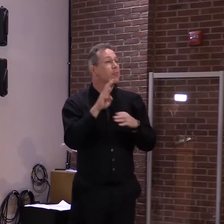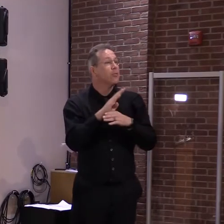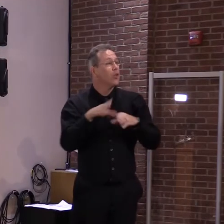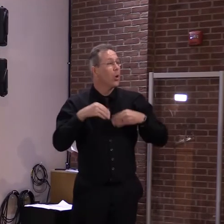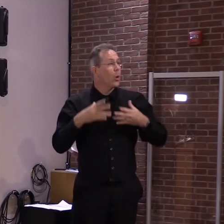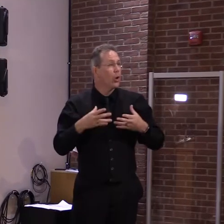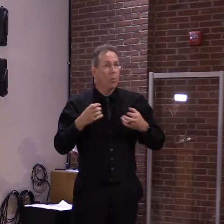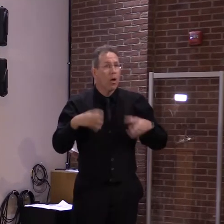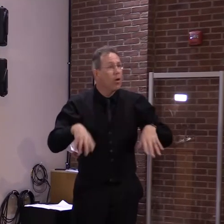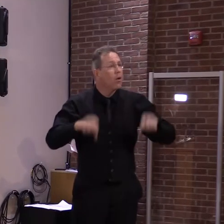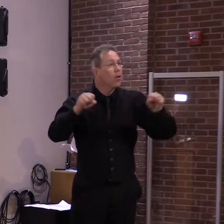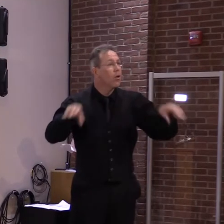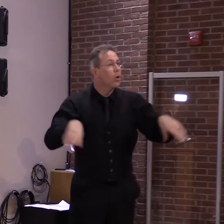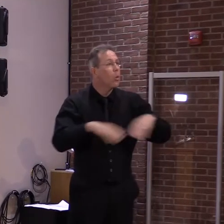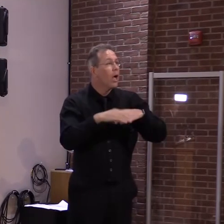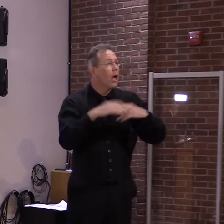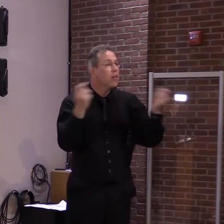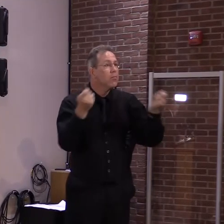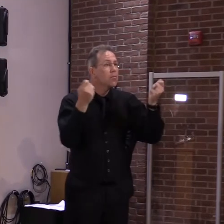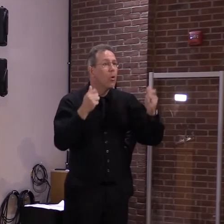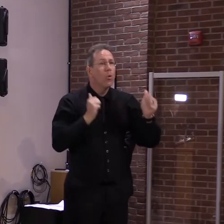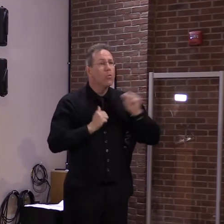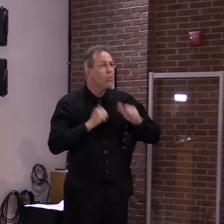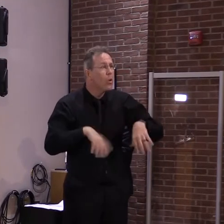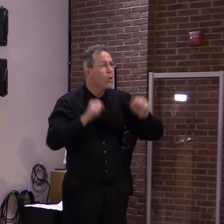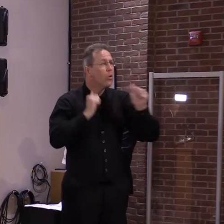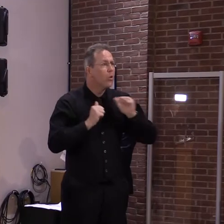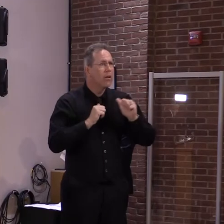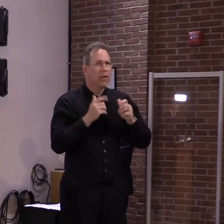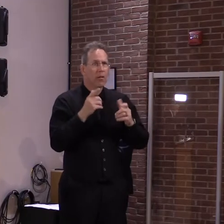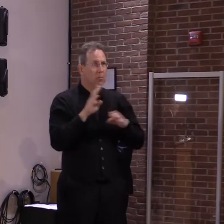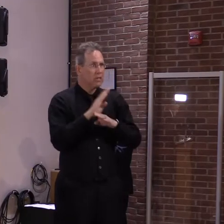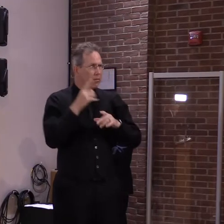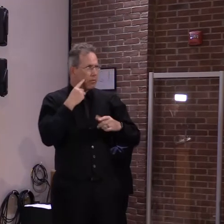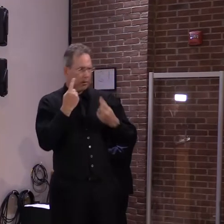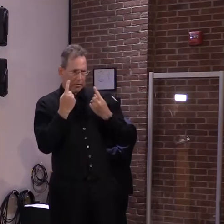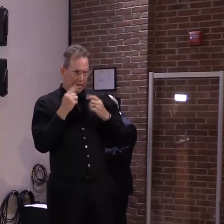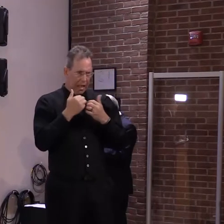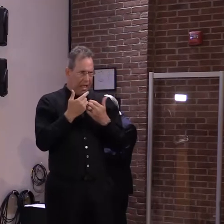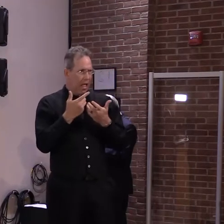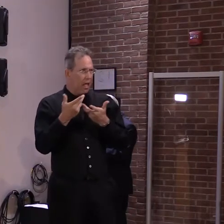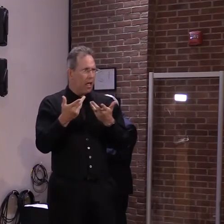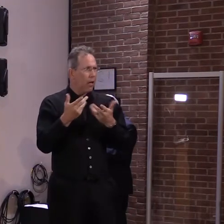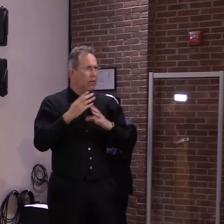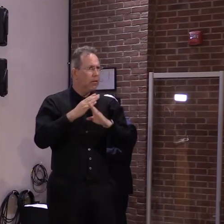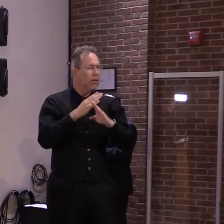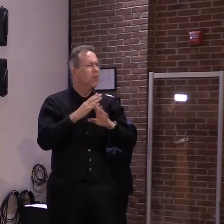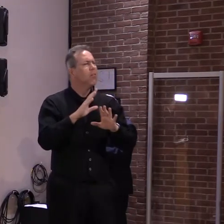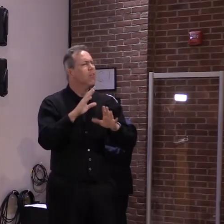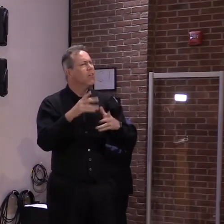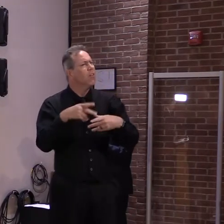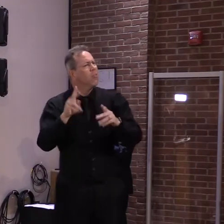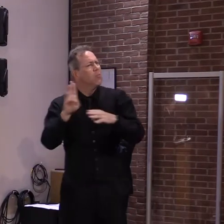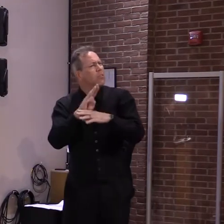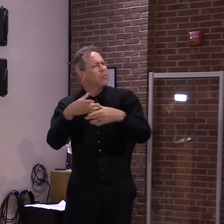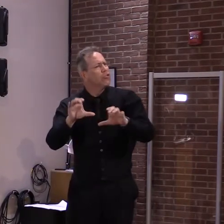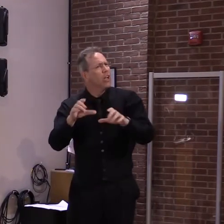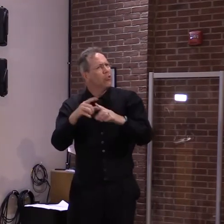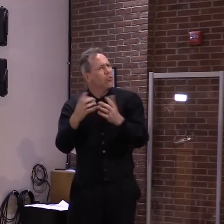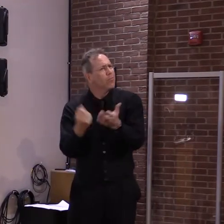mask, proper hygiene, uncrowded spaces, and again, that's just asking people to really think about pushing away from